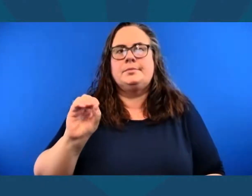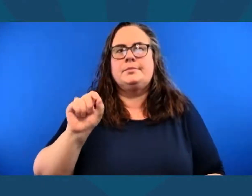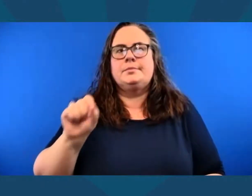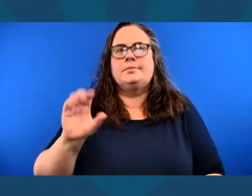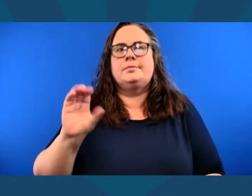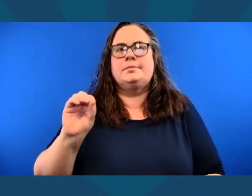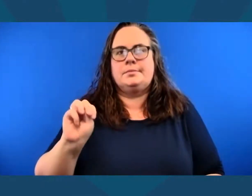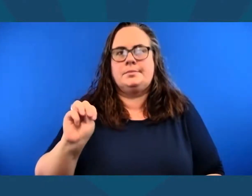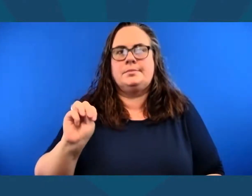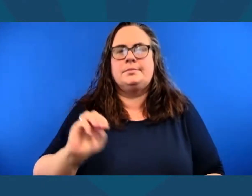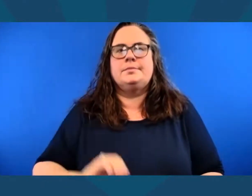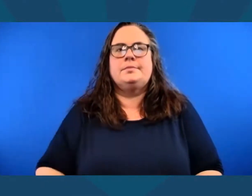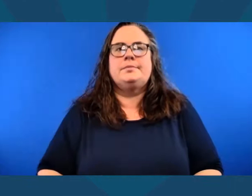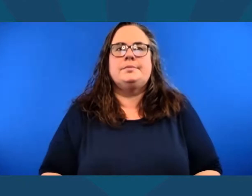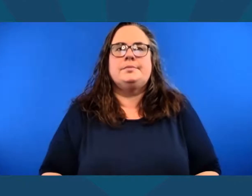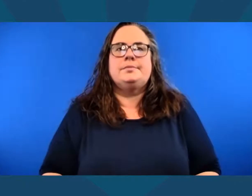tyree2020.com.